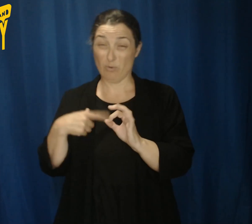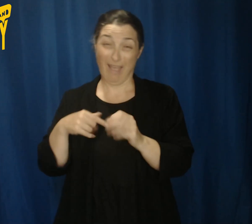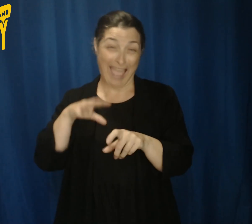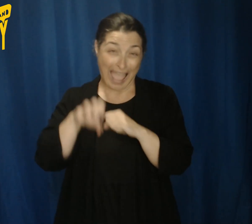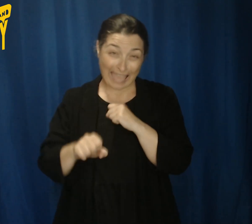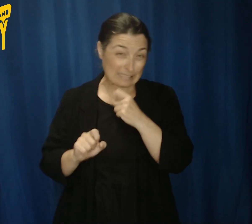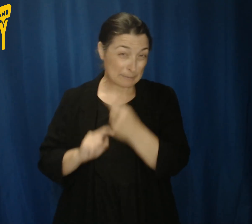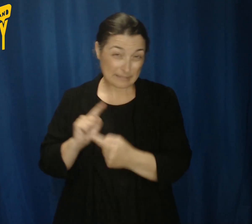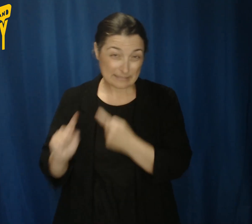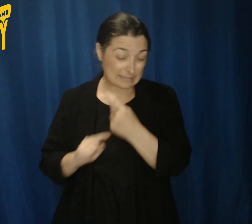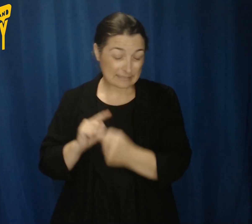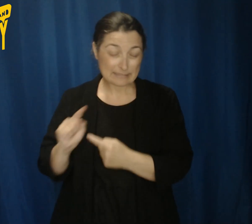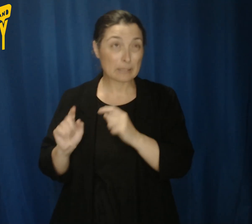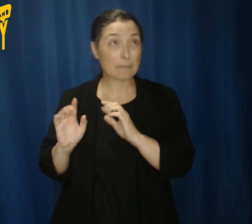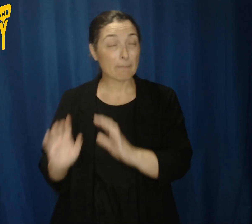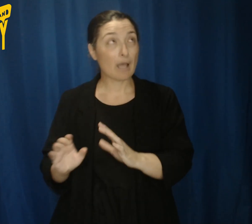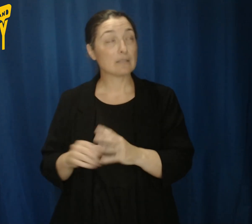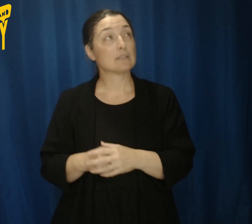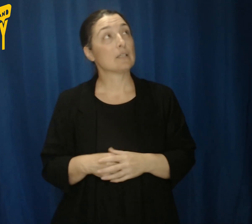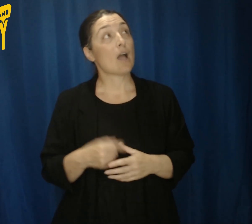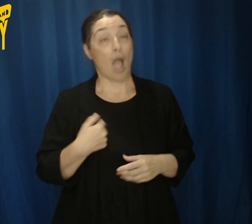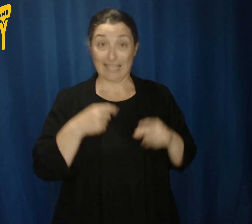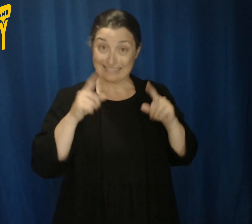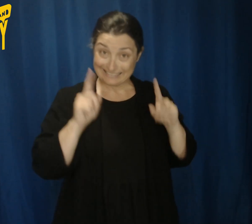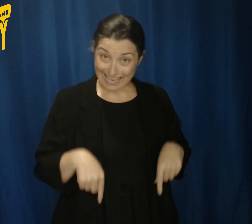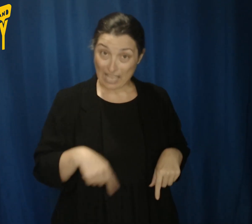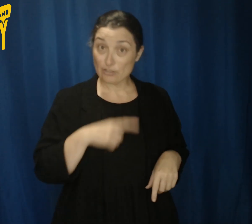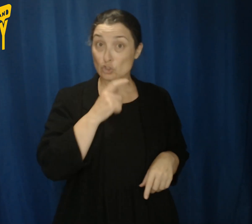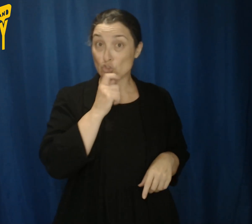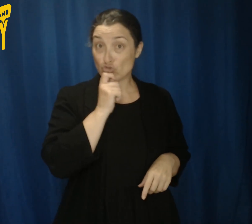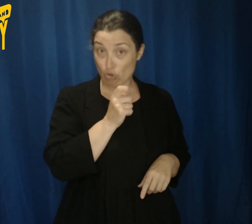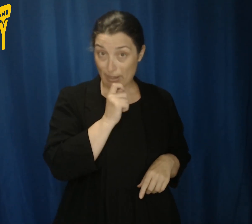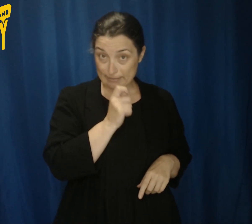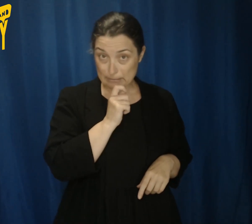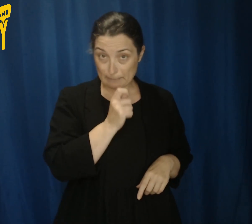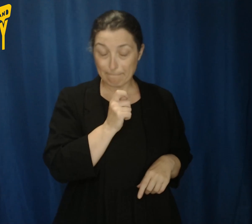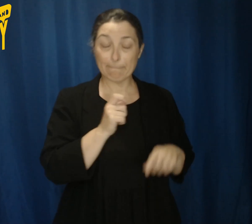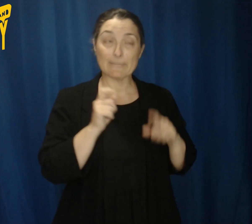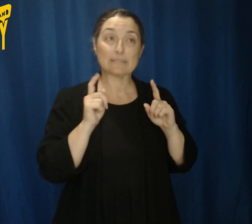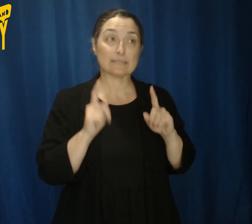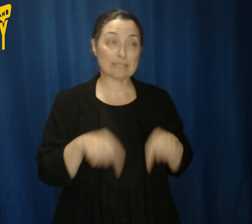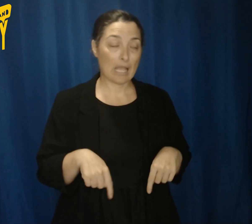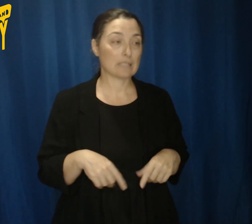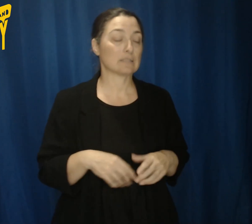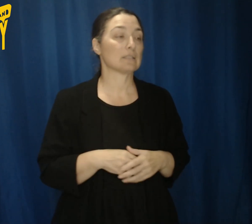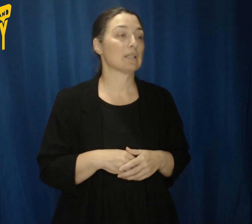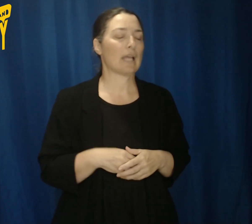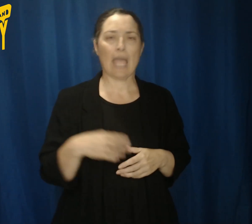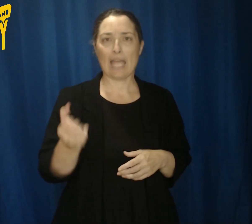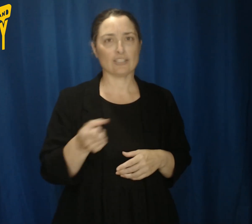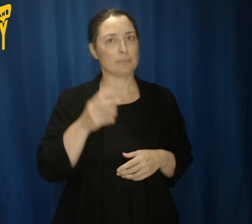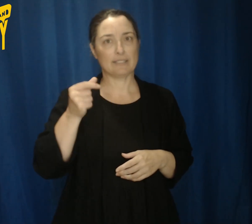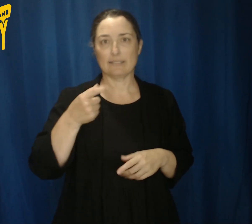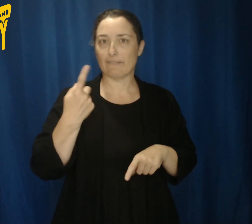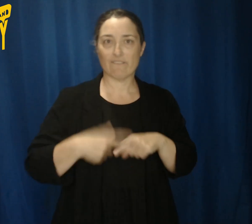so when I started out as a journalist, you just to move really fast, you had to have some political perspectives that you could carry through in